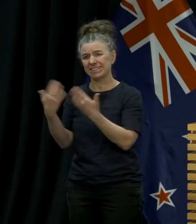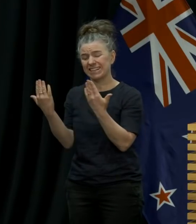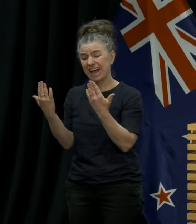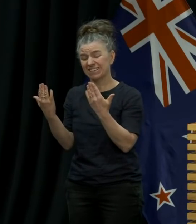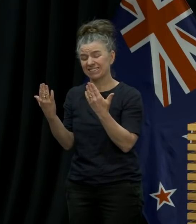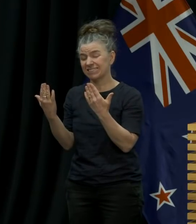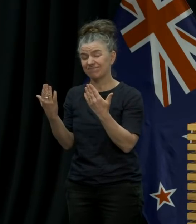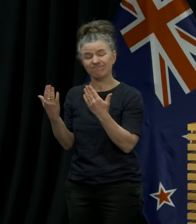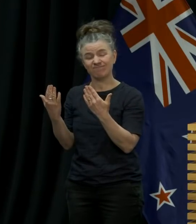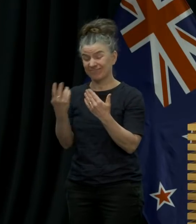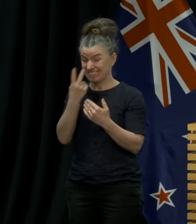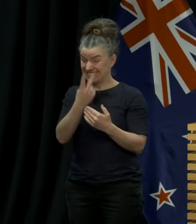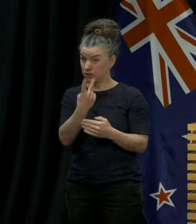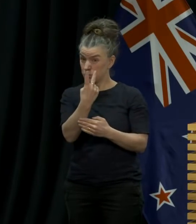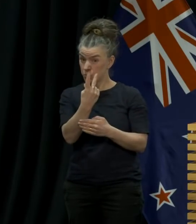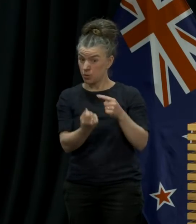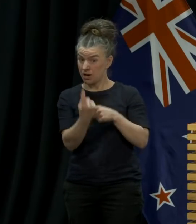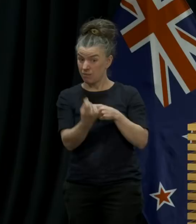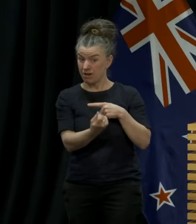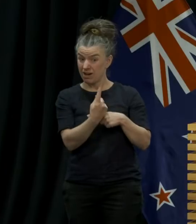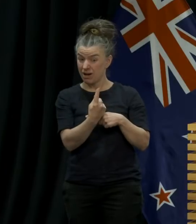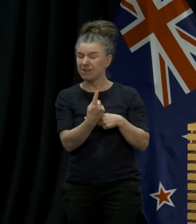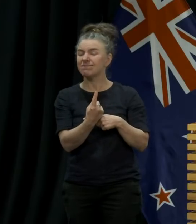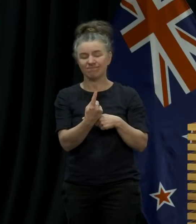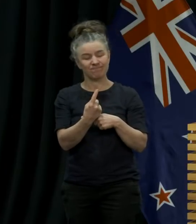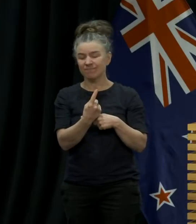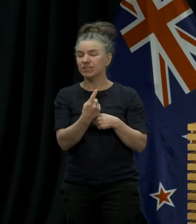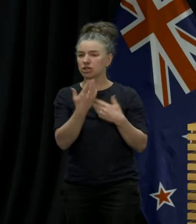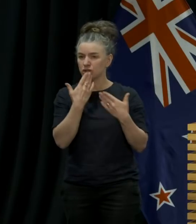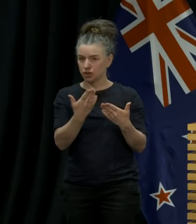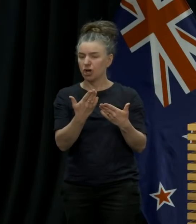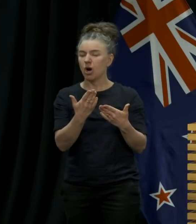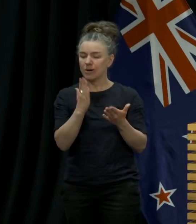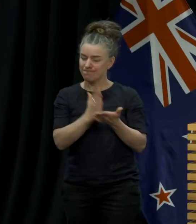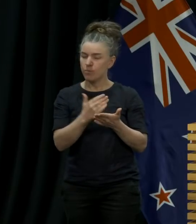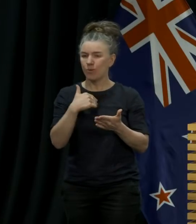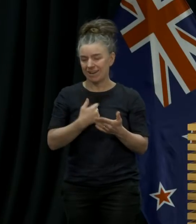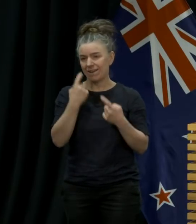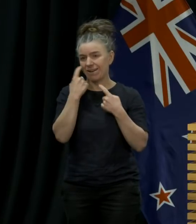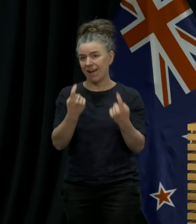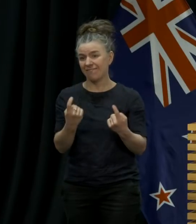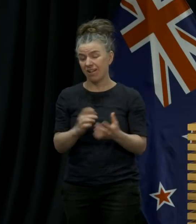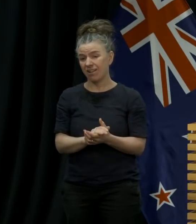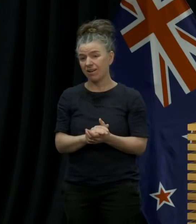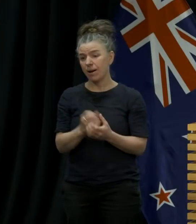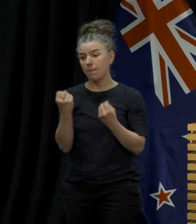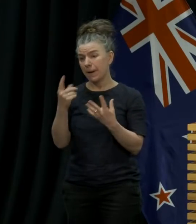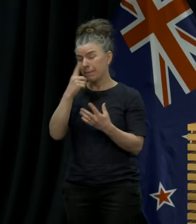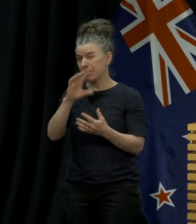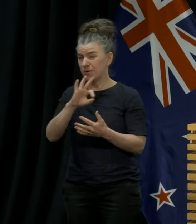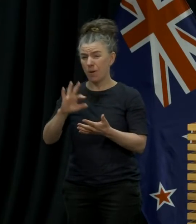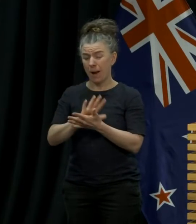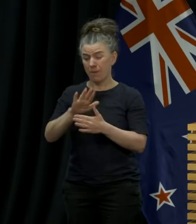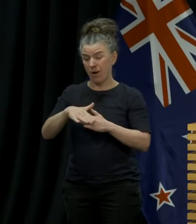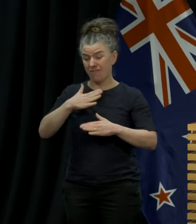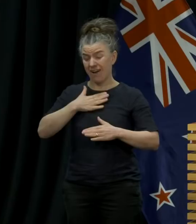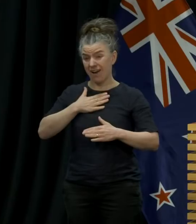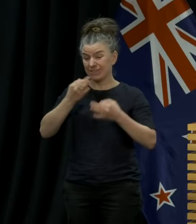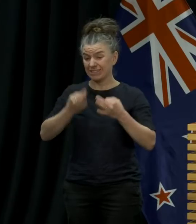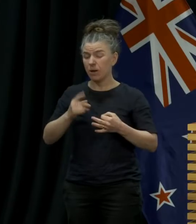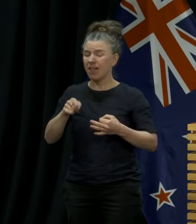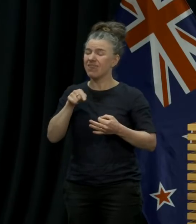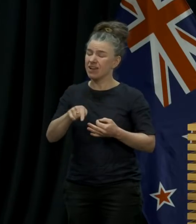caution. While it may be a hard and unpopular position to take, it is the right one for our